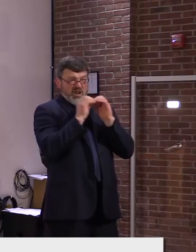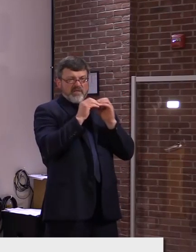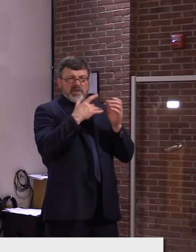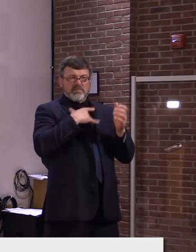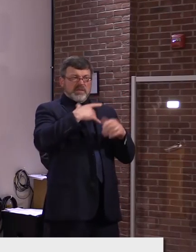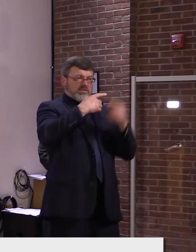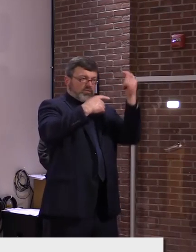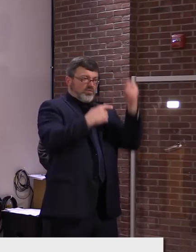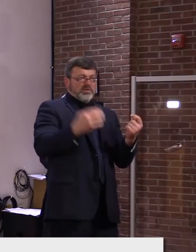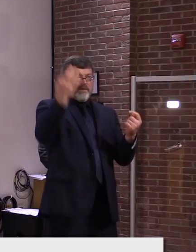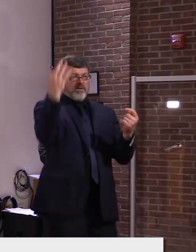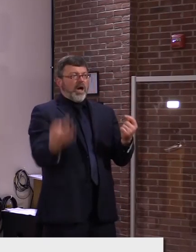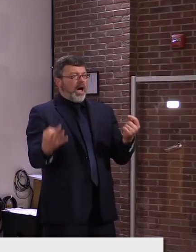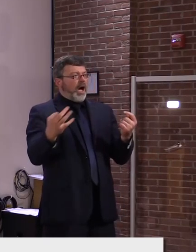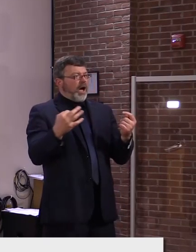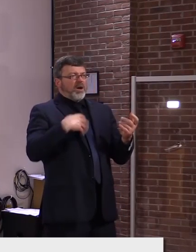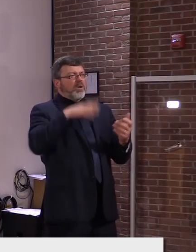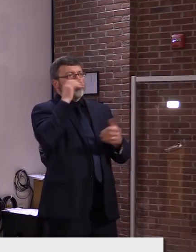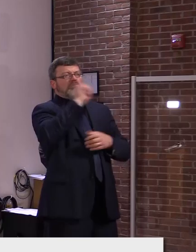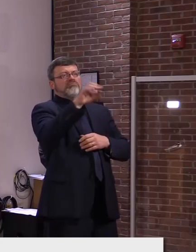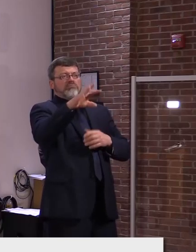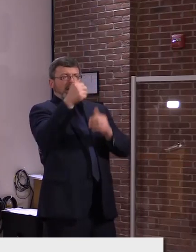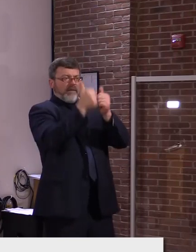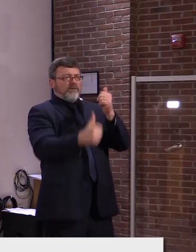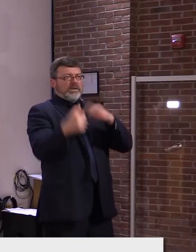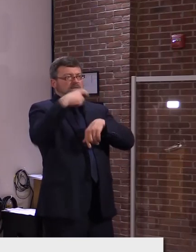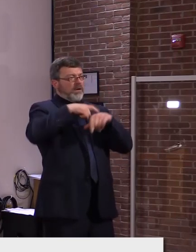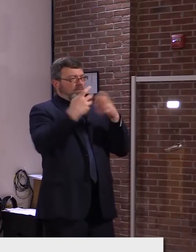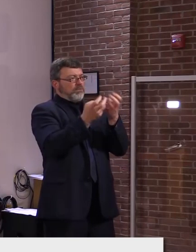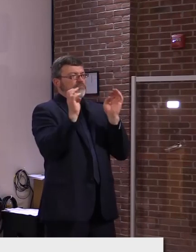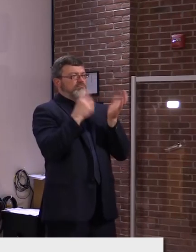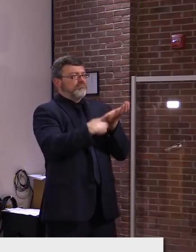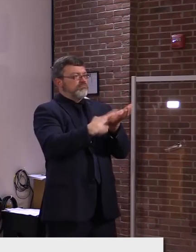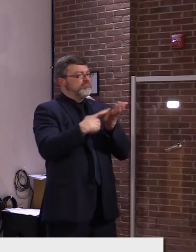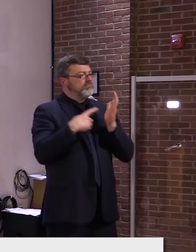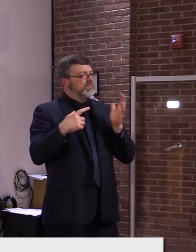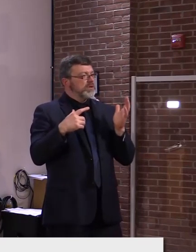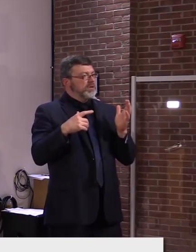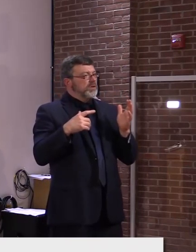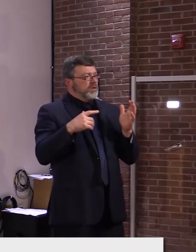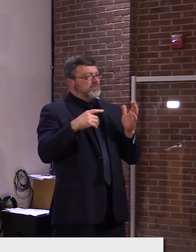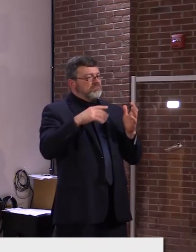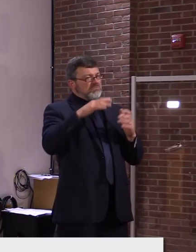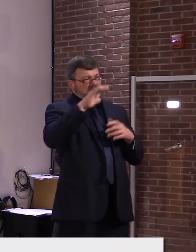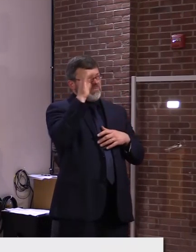trends are going very dramatically and consistently in the same direction.